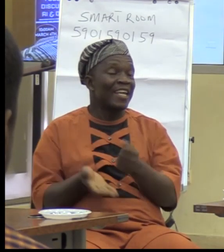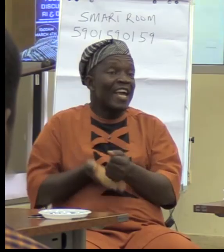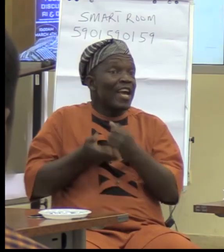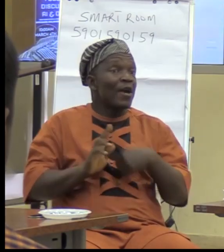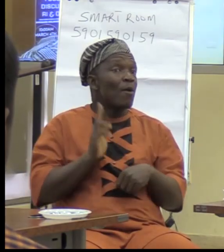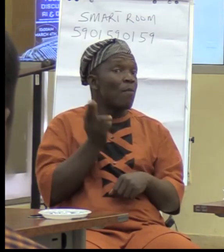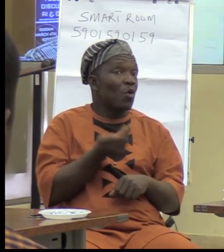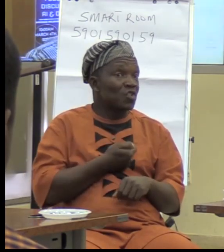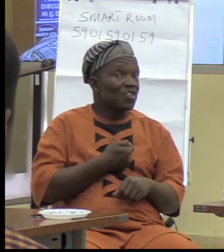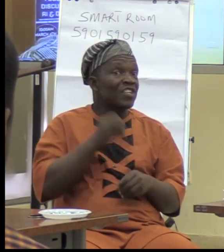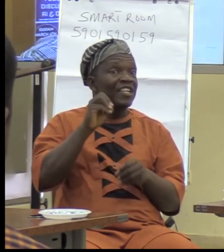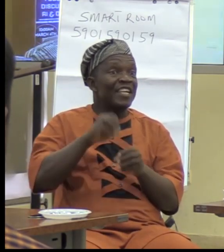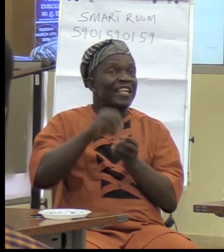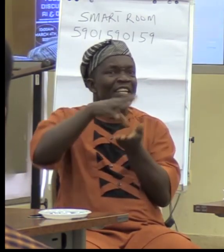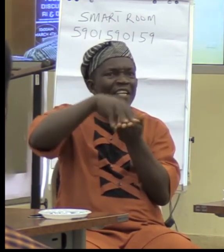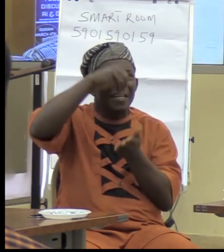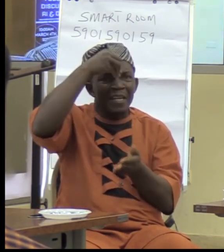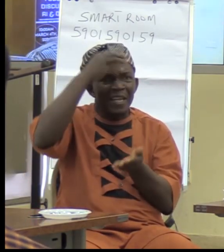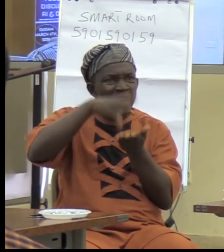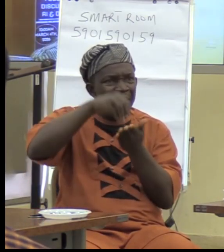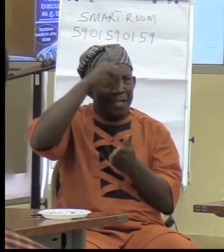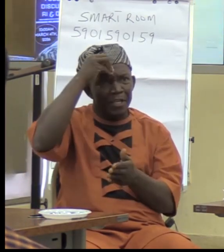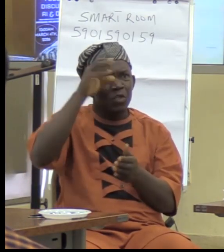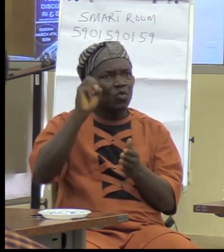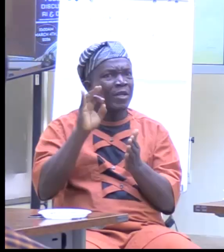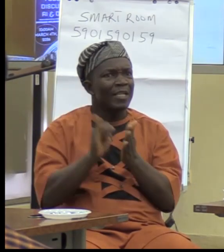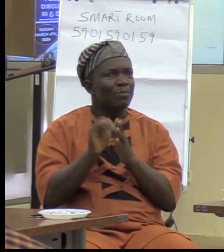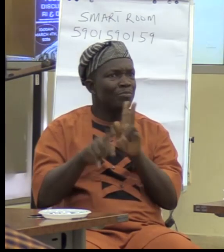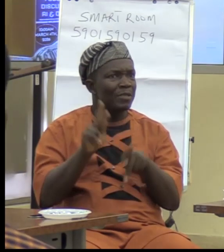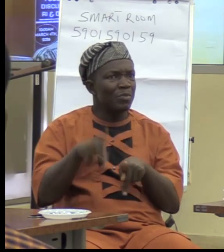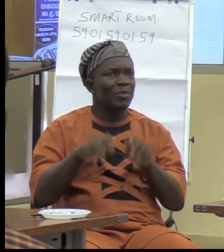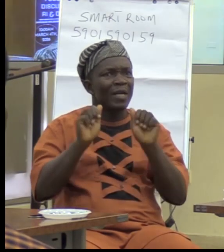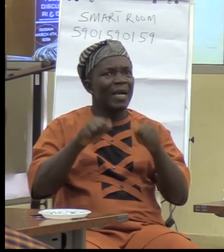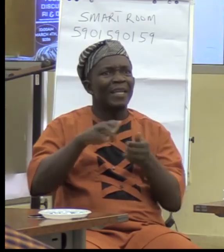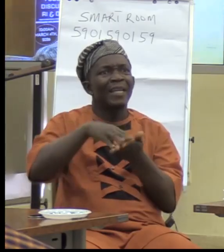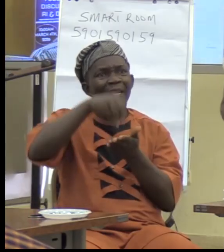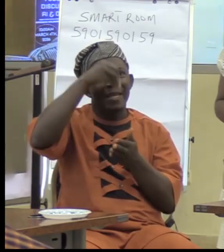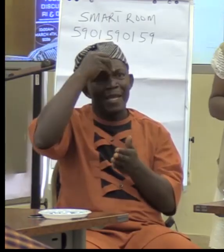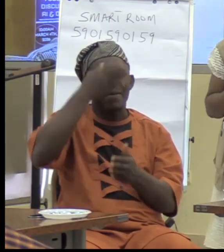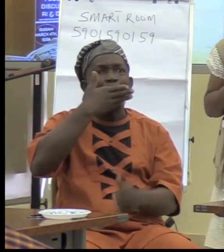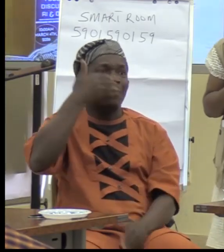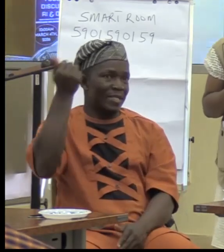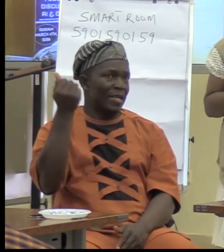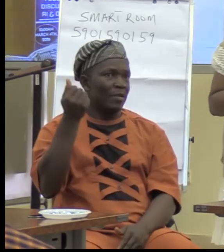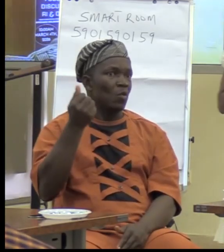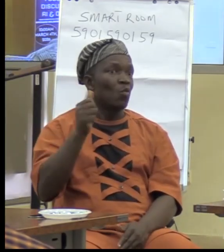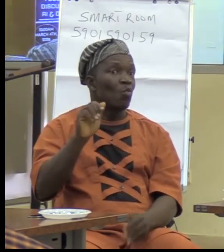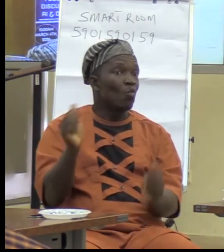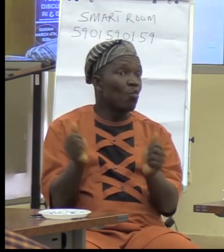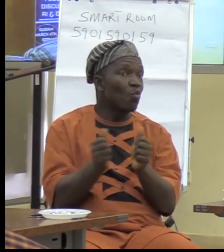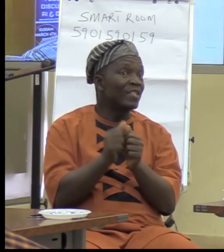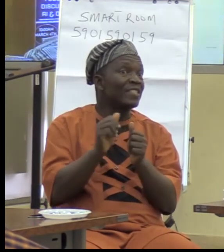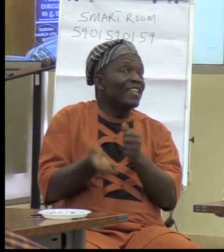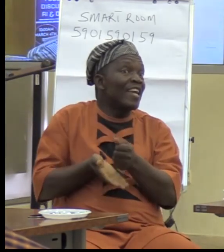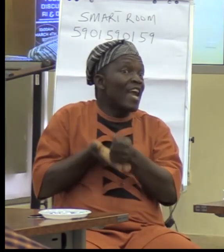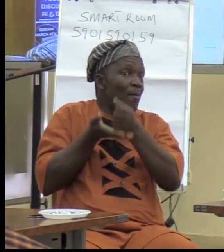personalized learning. We think that people can learn better if the learning is actually